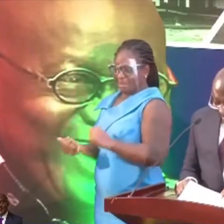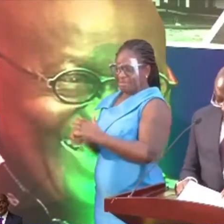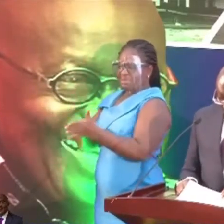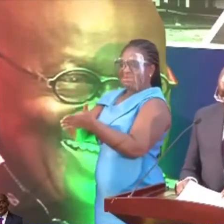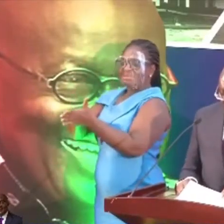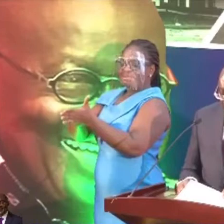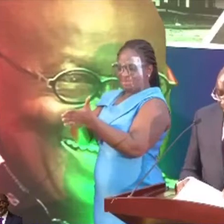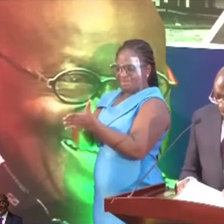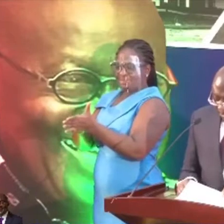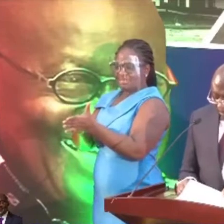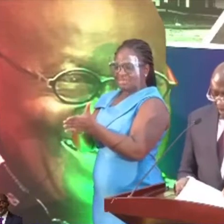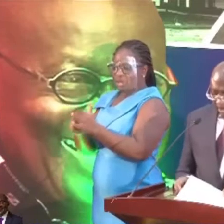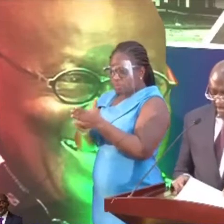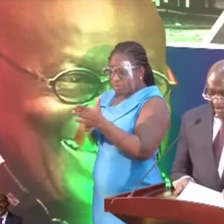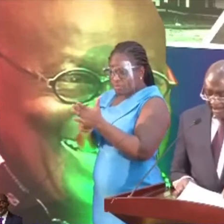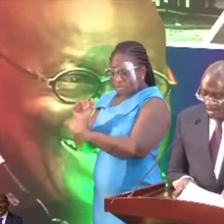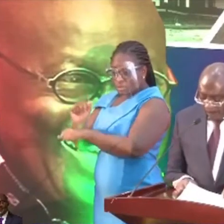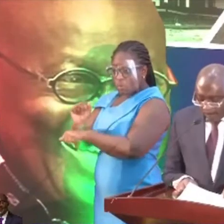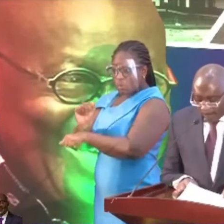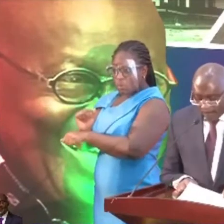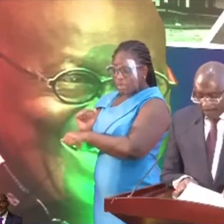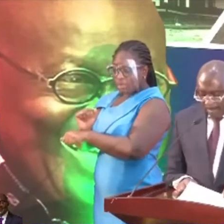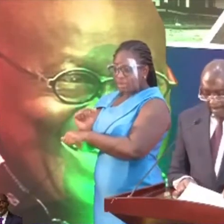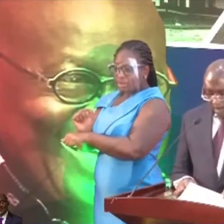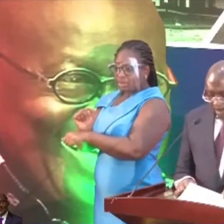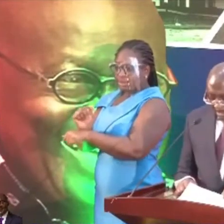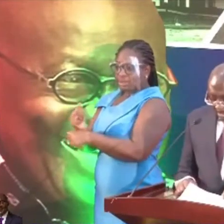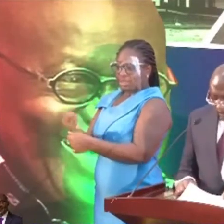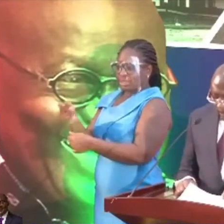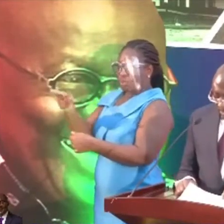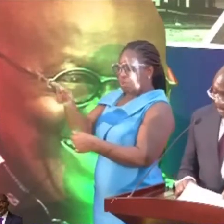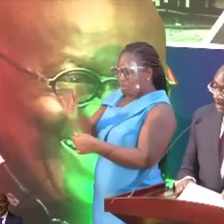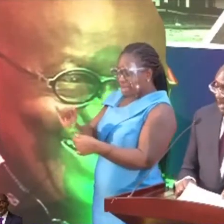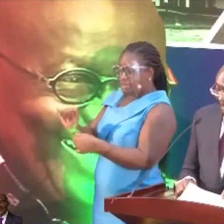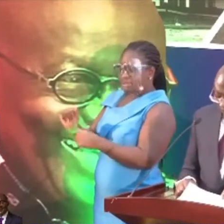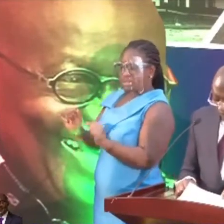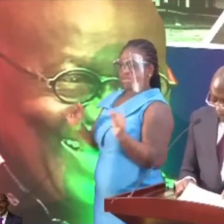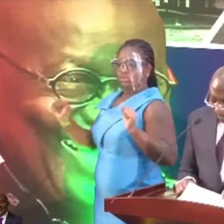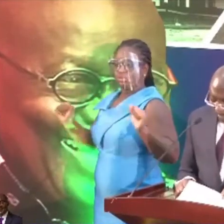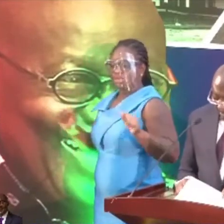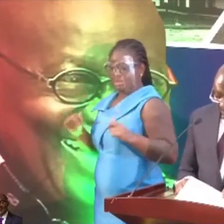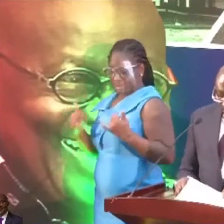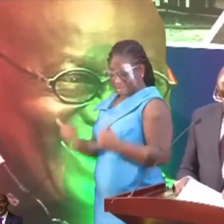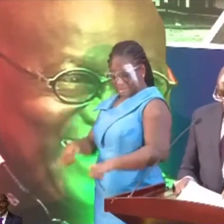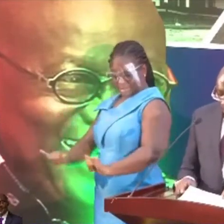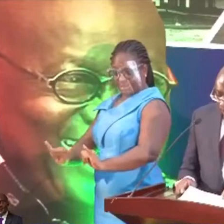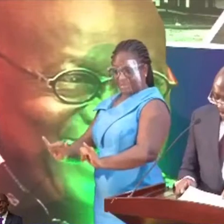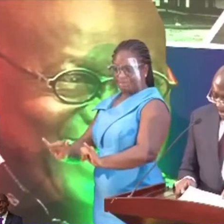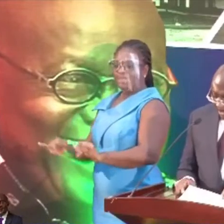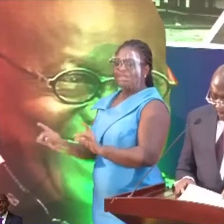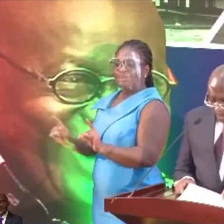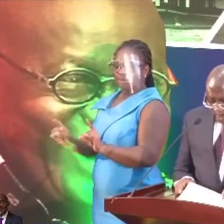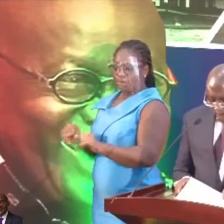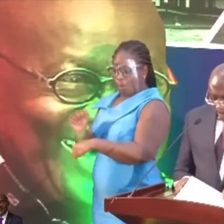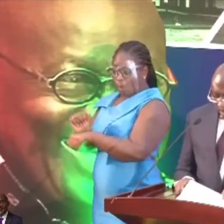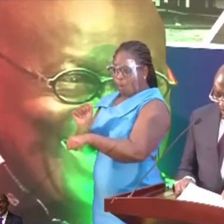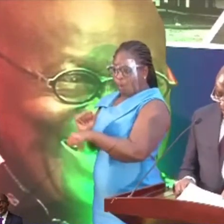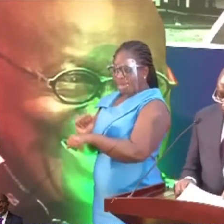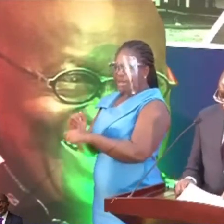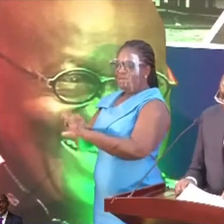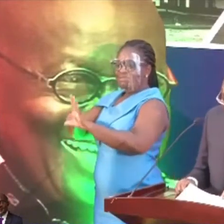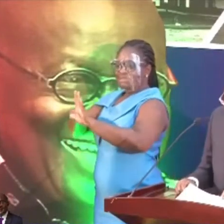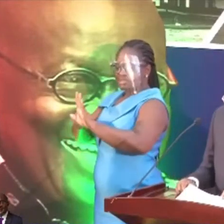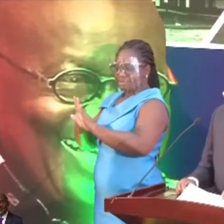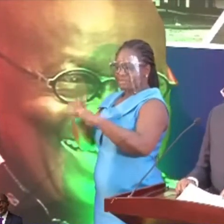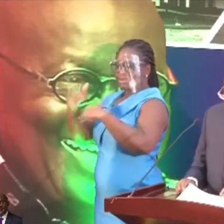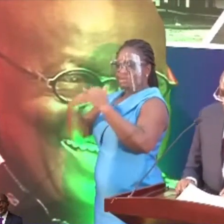renovated. Renovation works at the Esupong and the Kumasi Sports Stadia have also commenced, and work has resumed on the